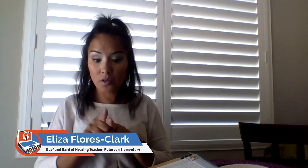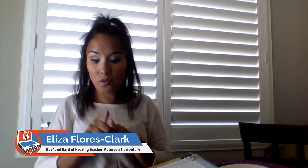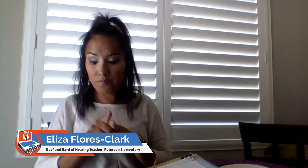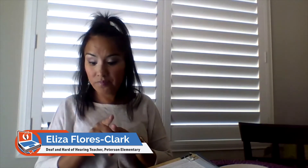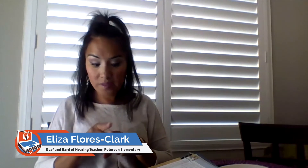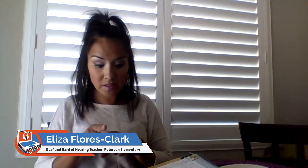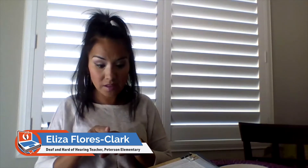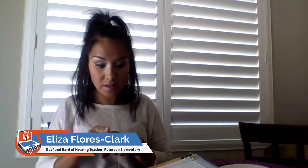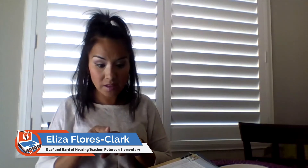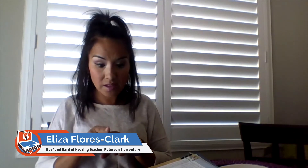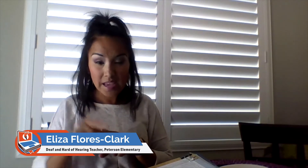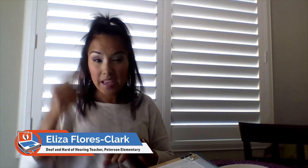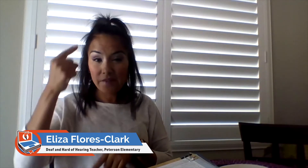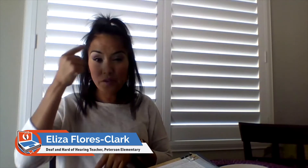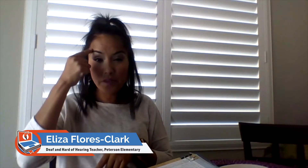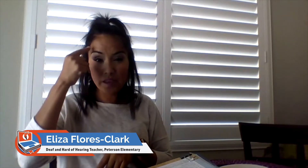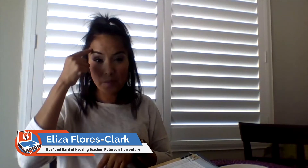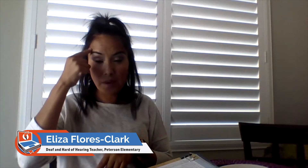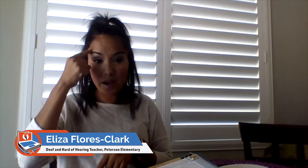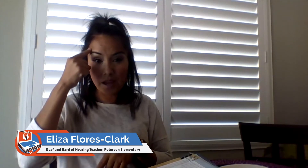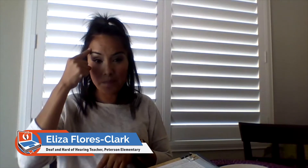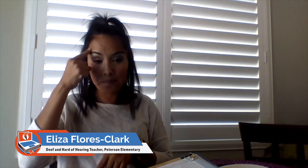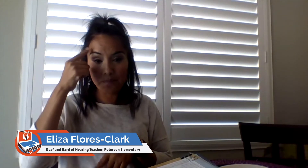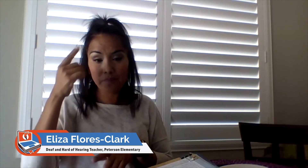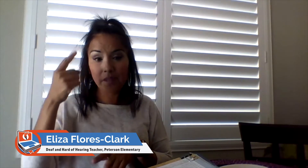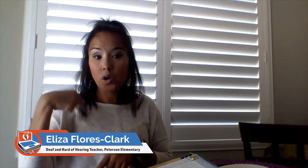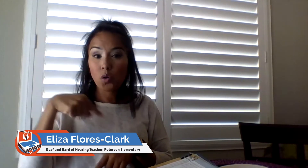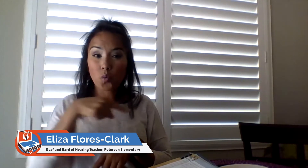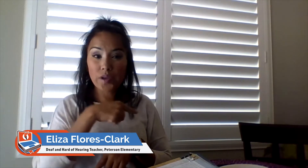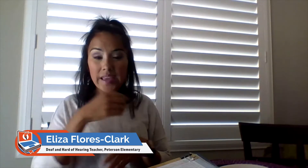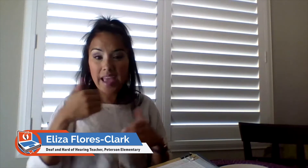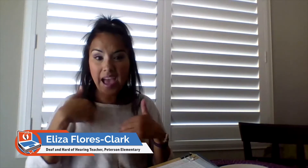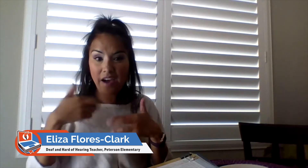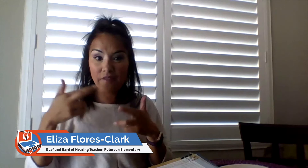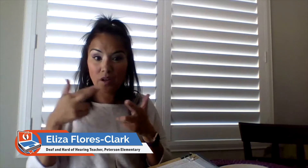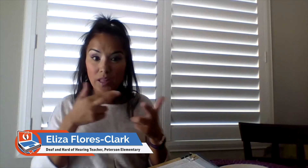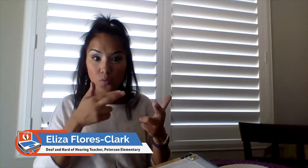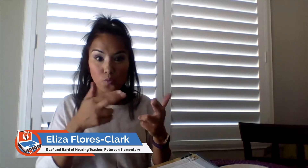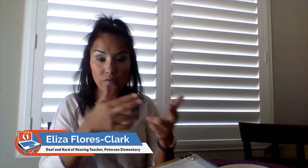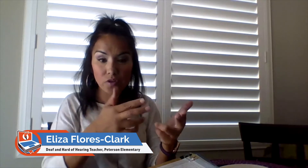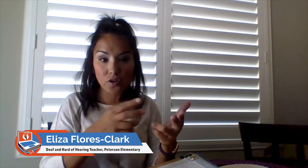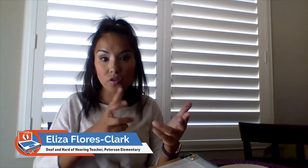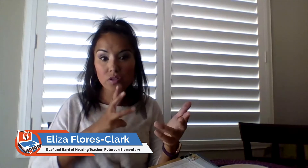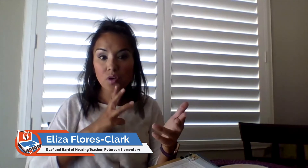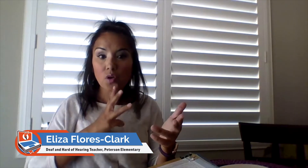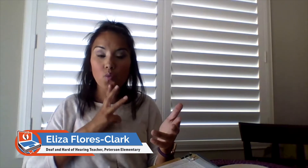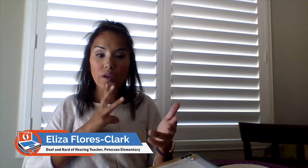Also, if you think about it, we have like rivers,